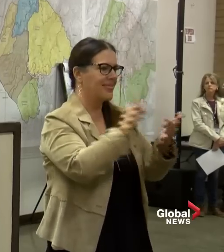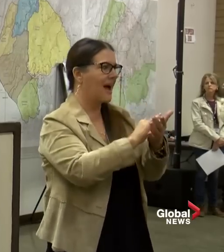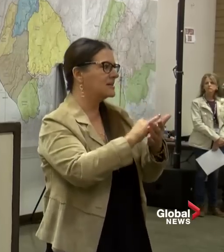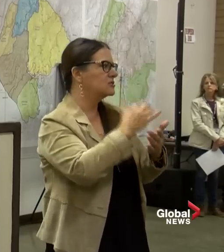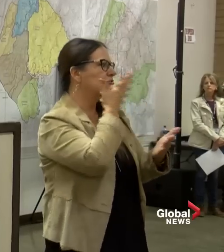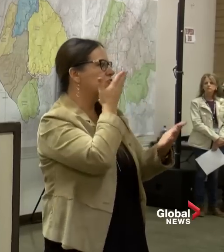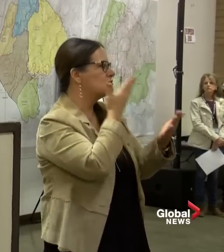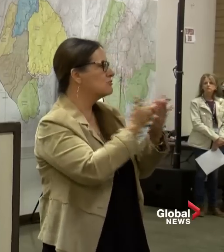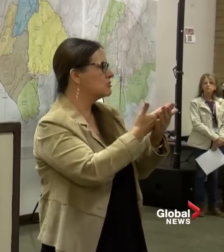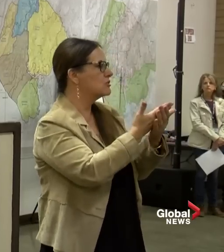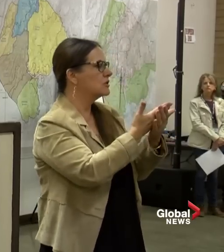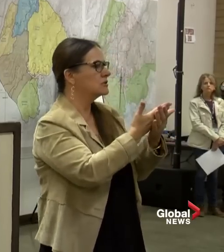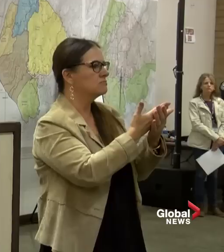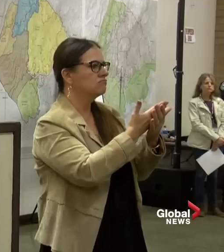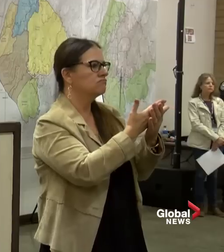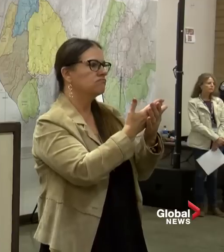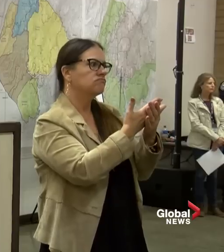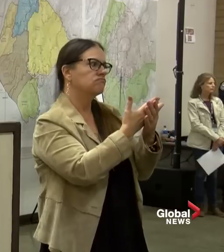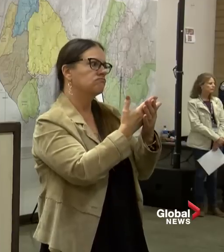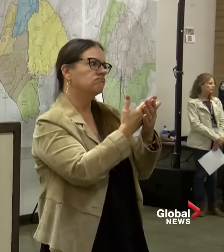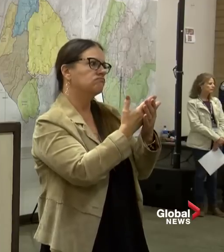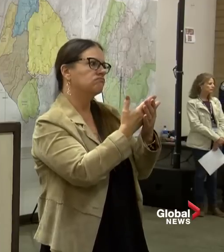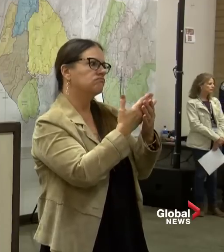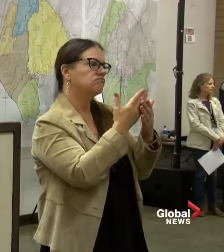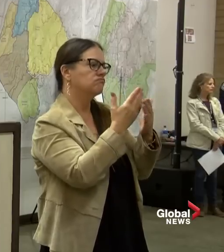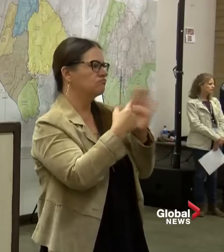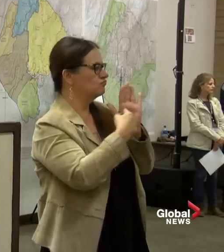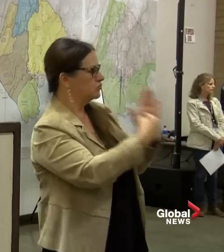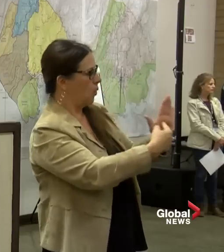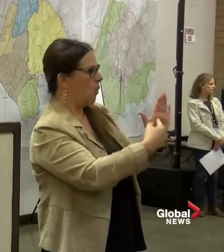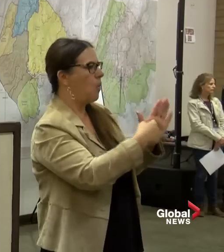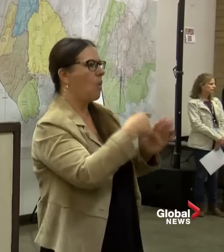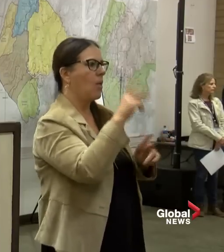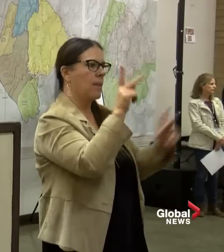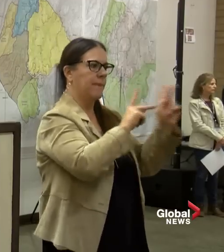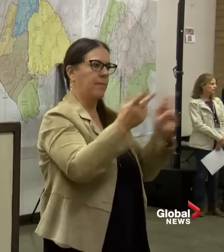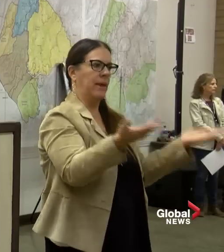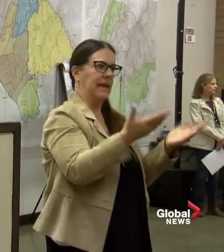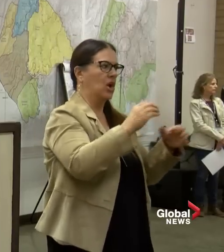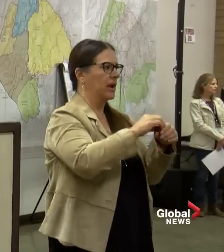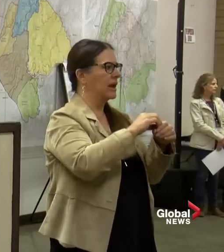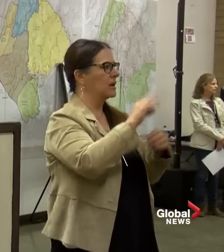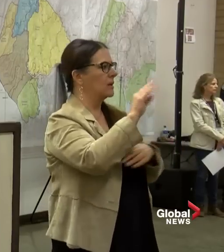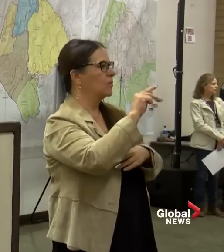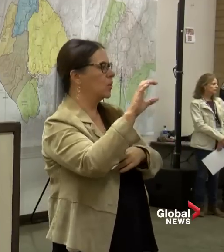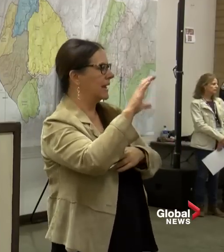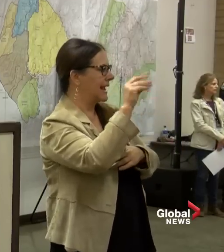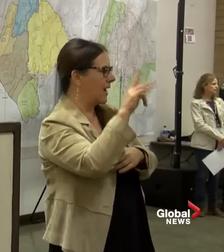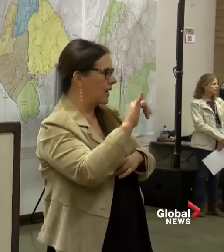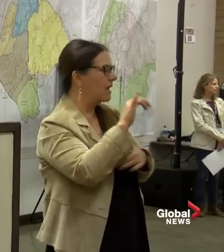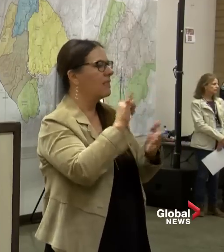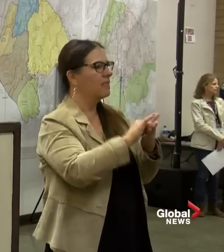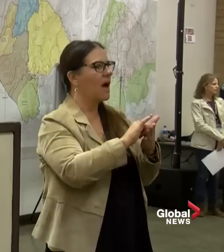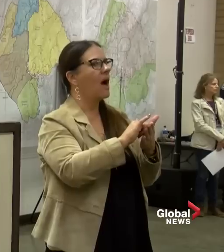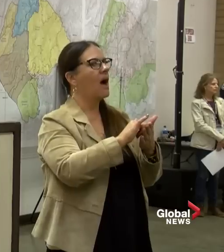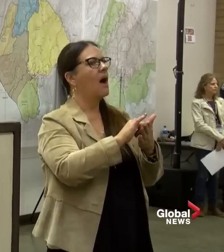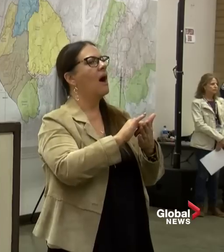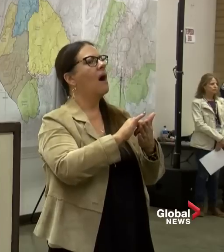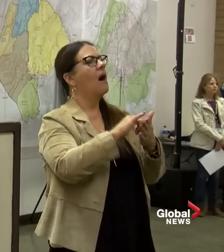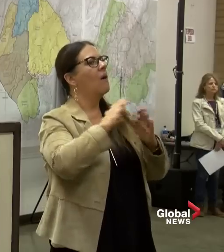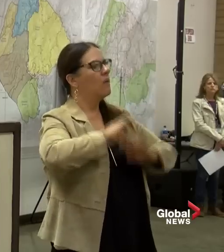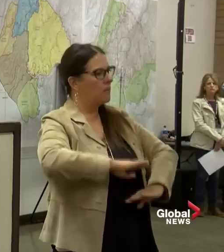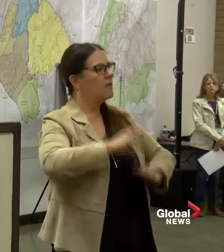hope, to the good people of Butte County, the good merchants, the good people that are out there and are not taking